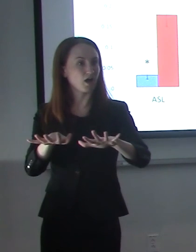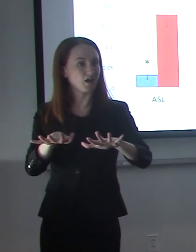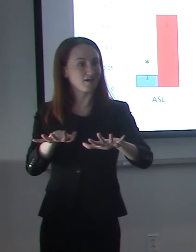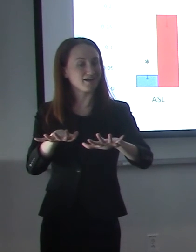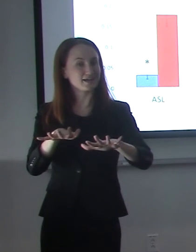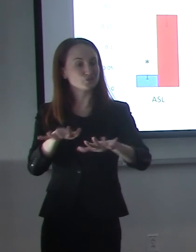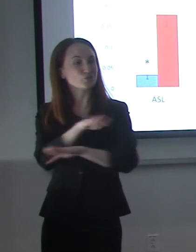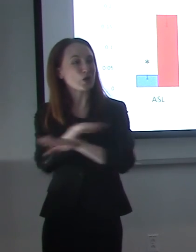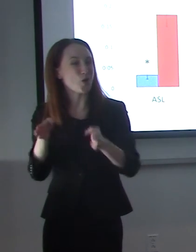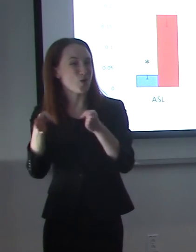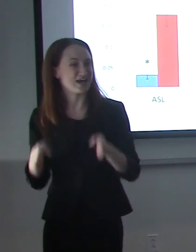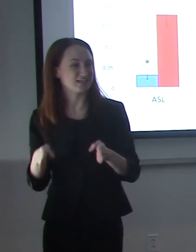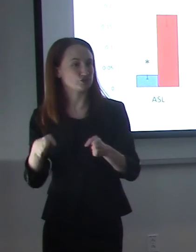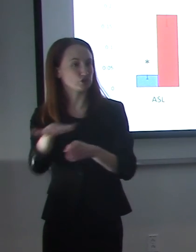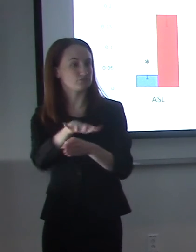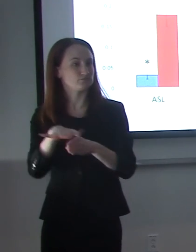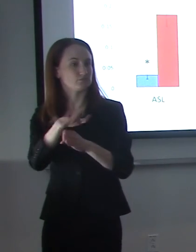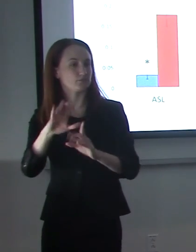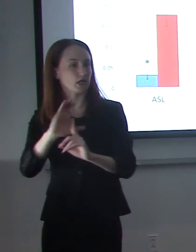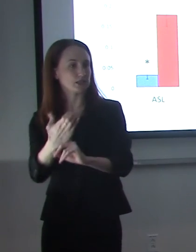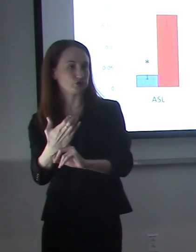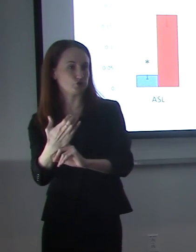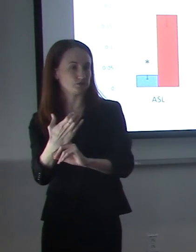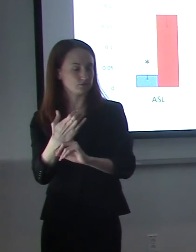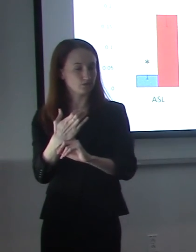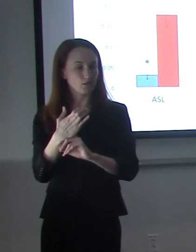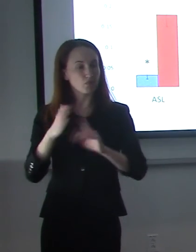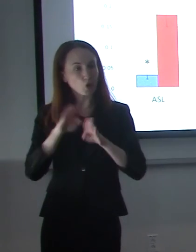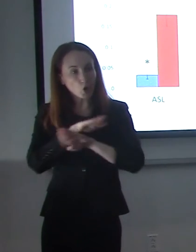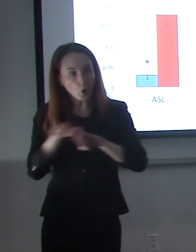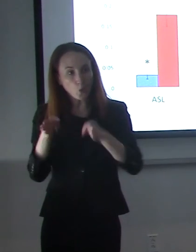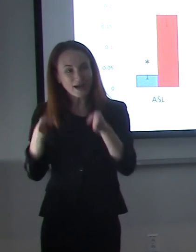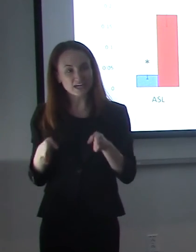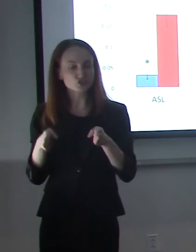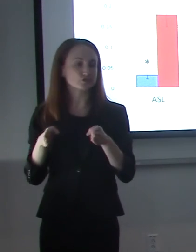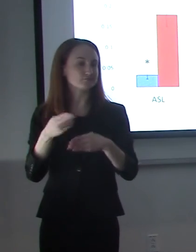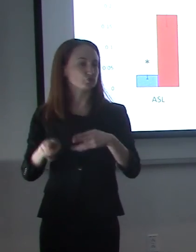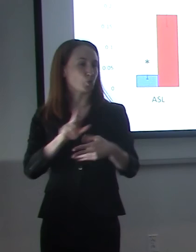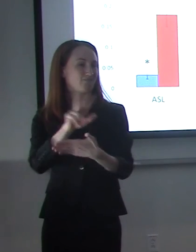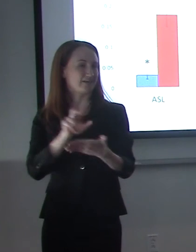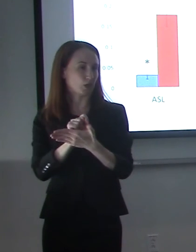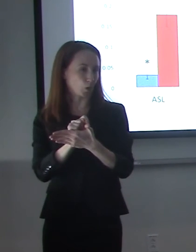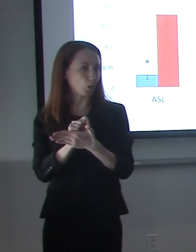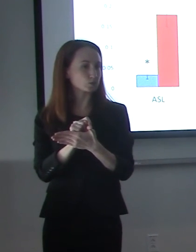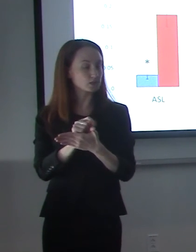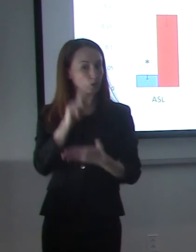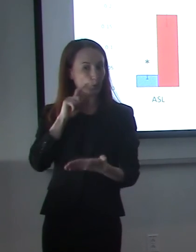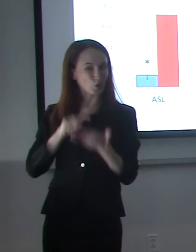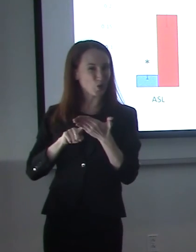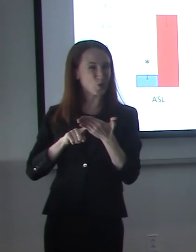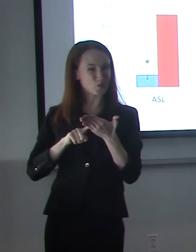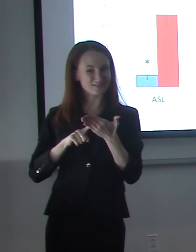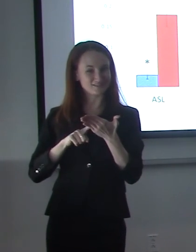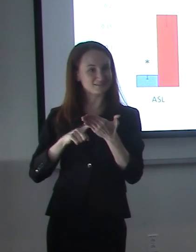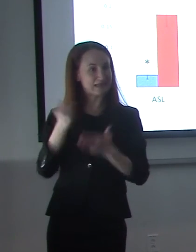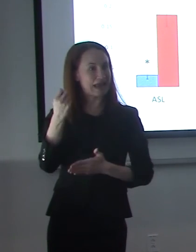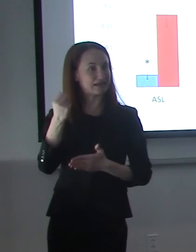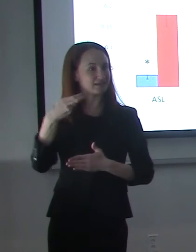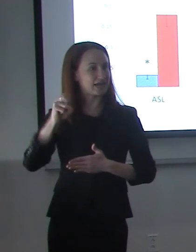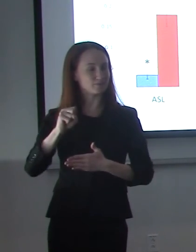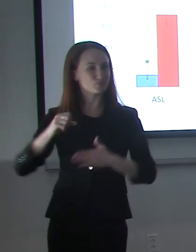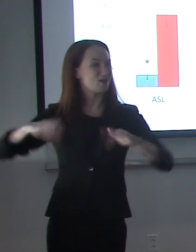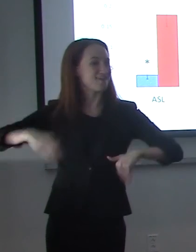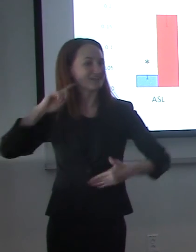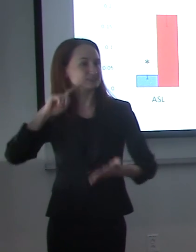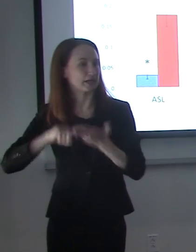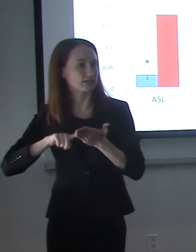the no-agent conditions, the no-agent vignettes, and you get handling handshakes where you don't expect them.